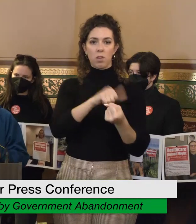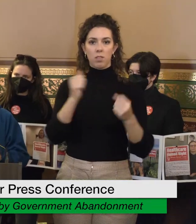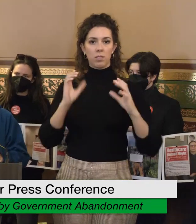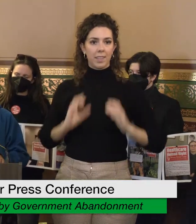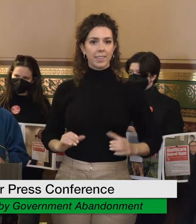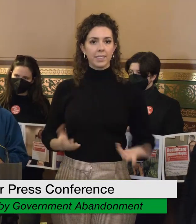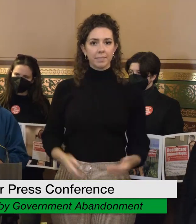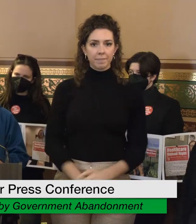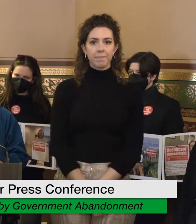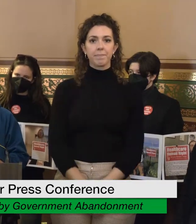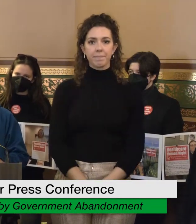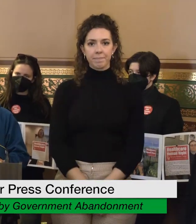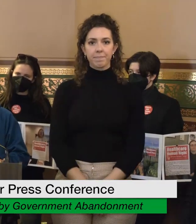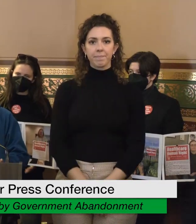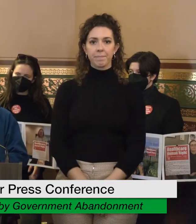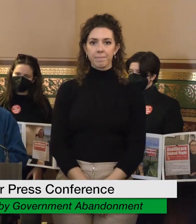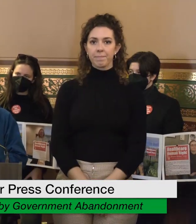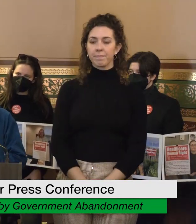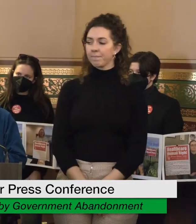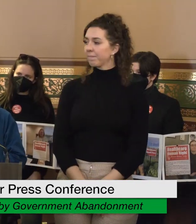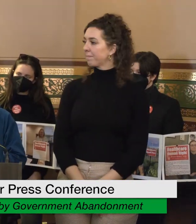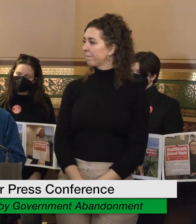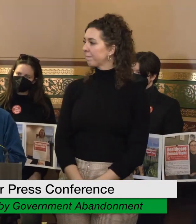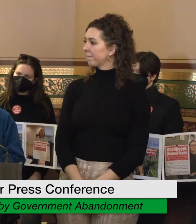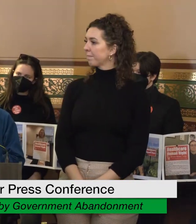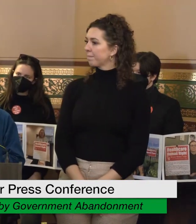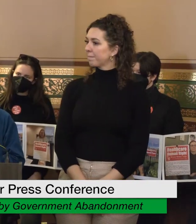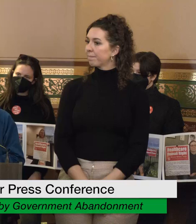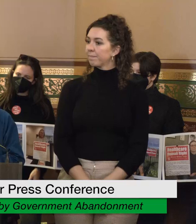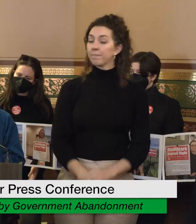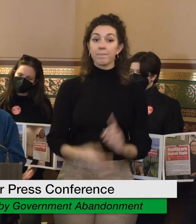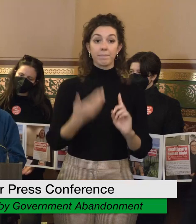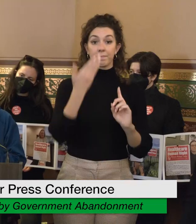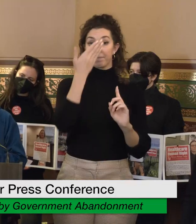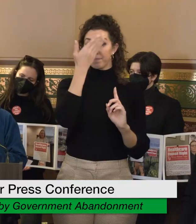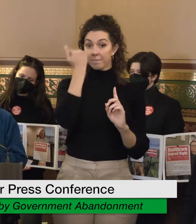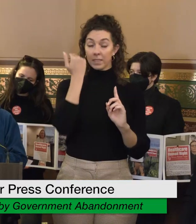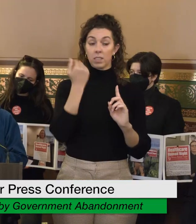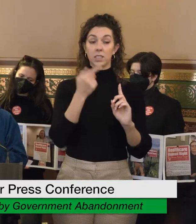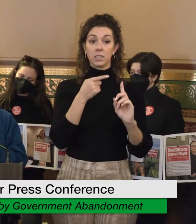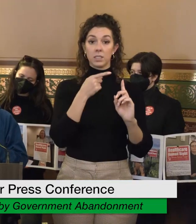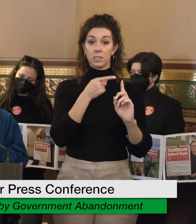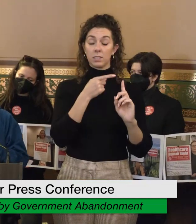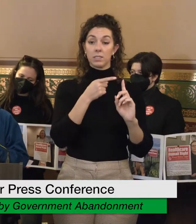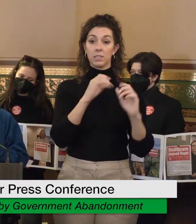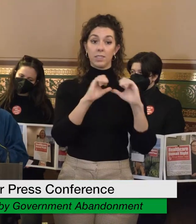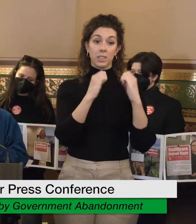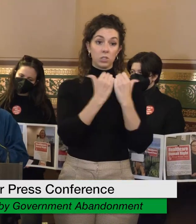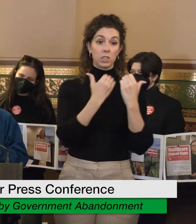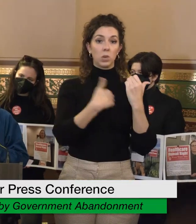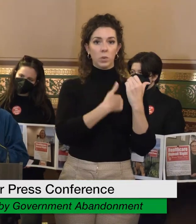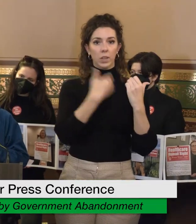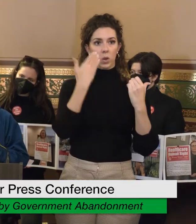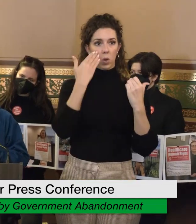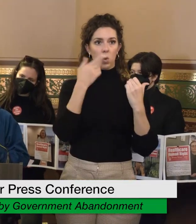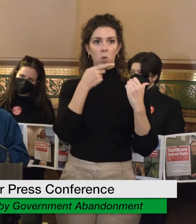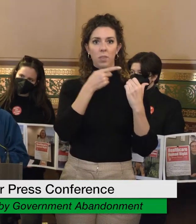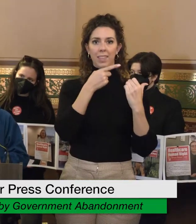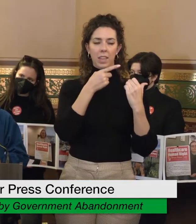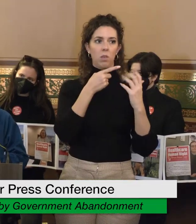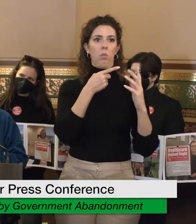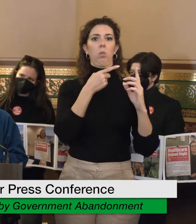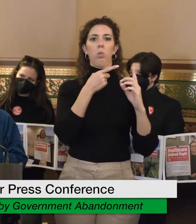clients. Because in the some of the agency, we do know like they are turnover